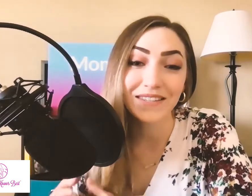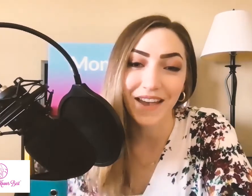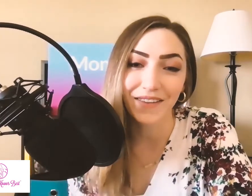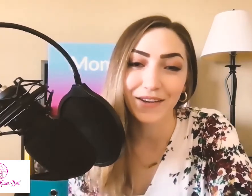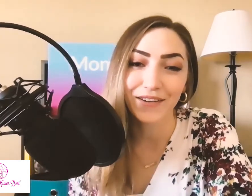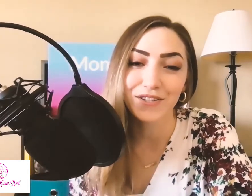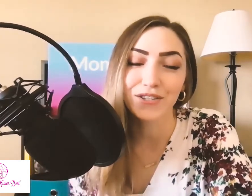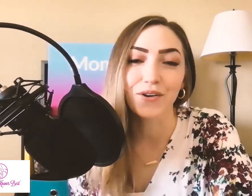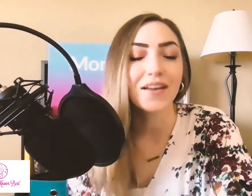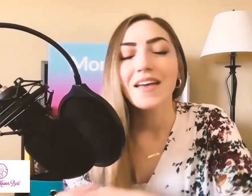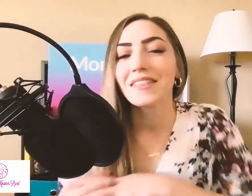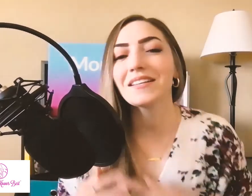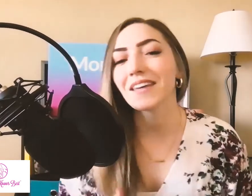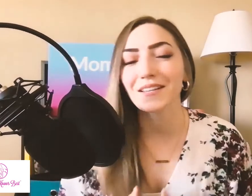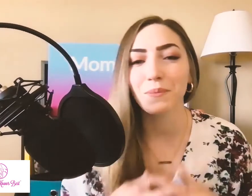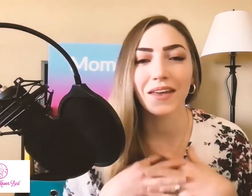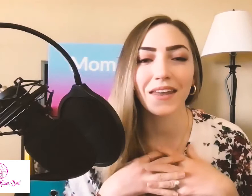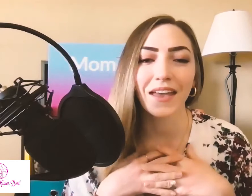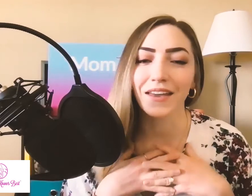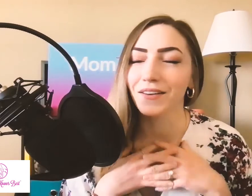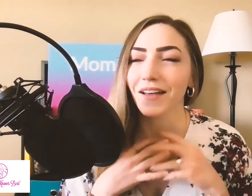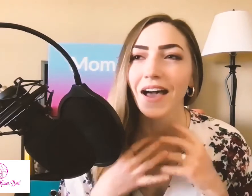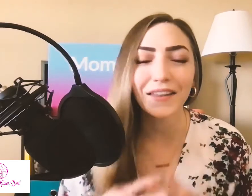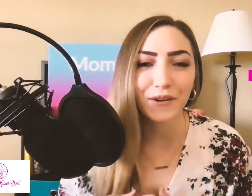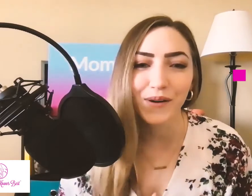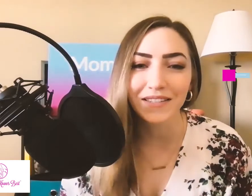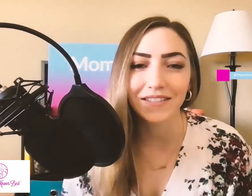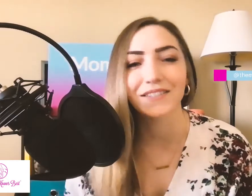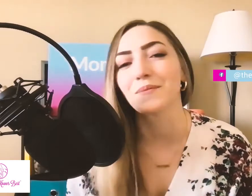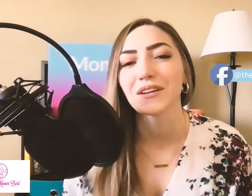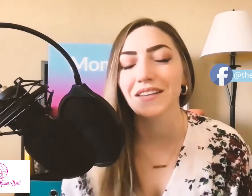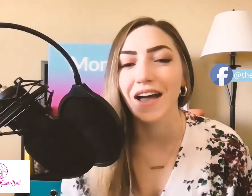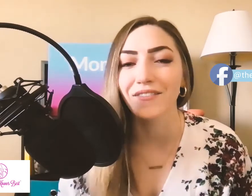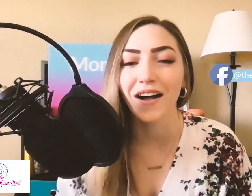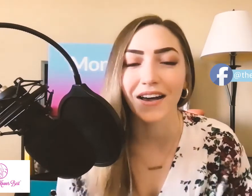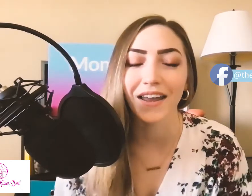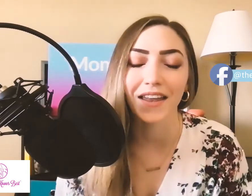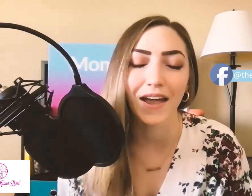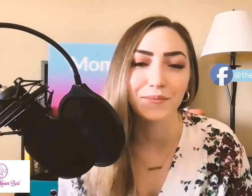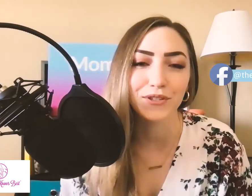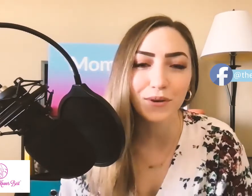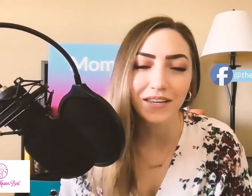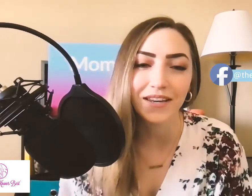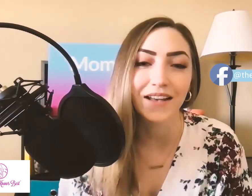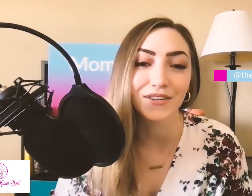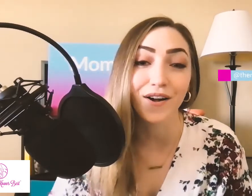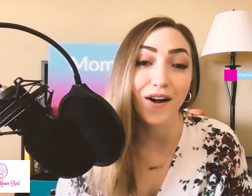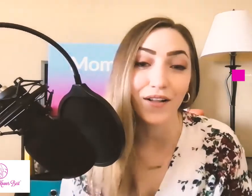sign language. So this has been a highly requested subject to have on, and I'm so excited to ask her all